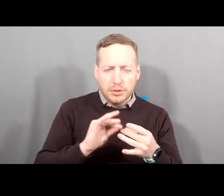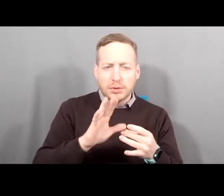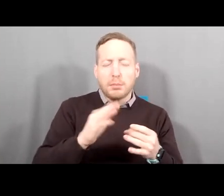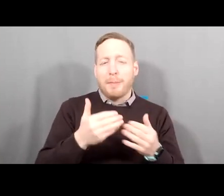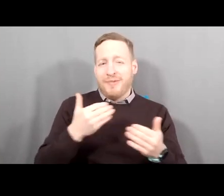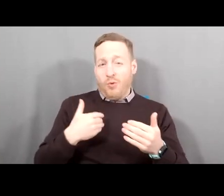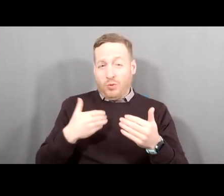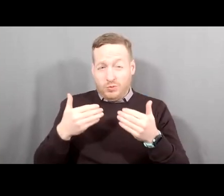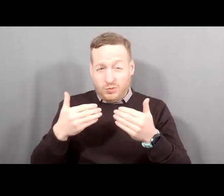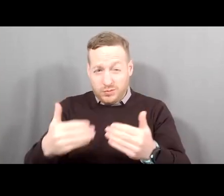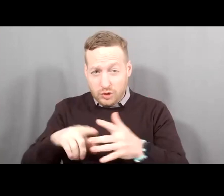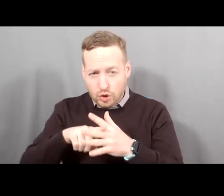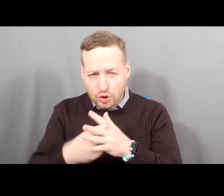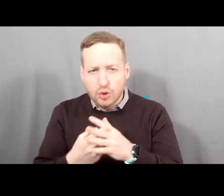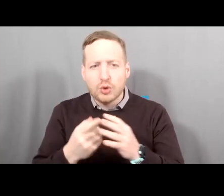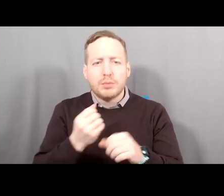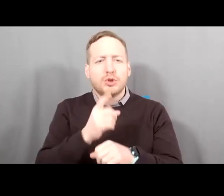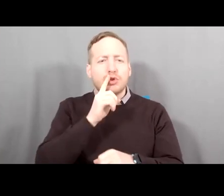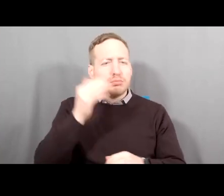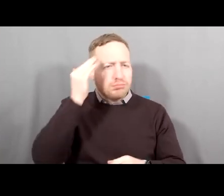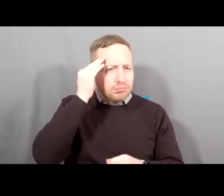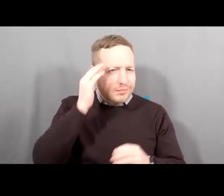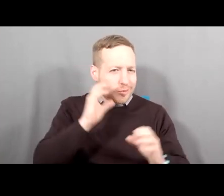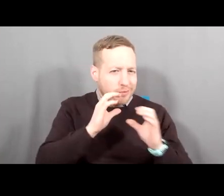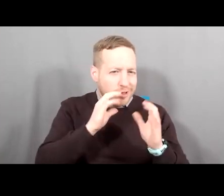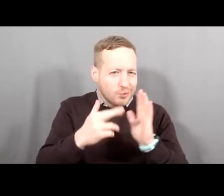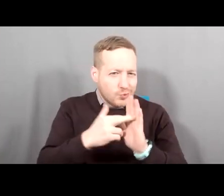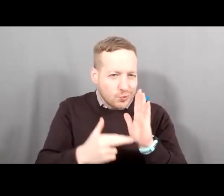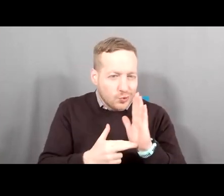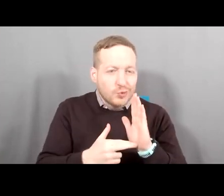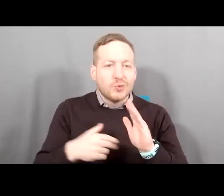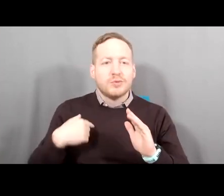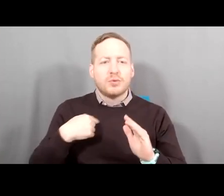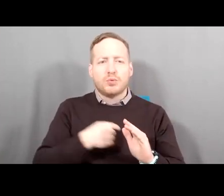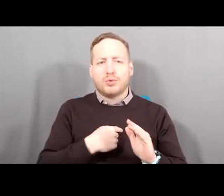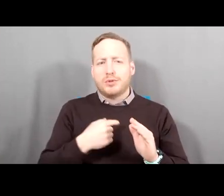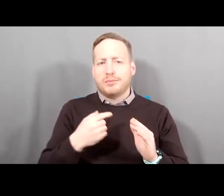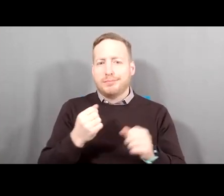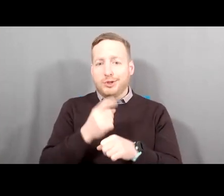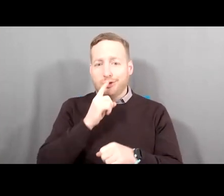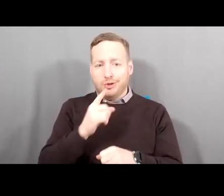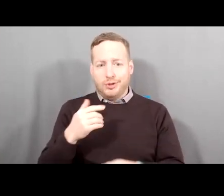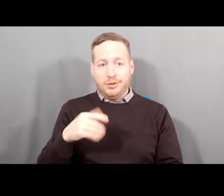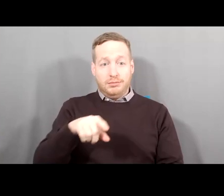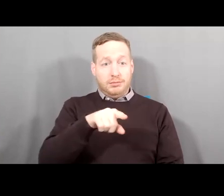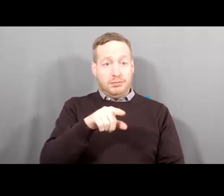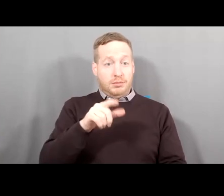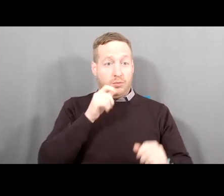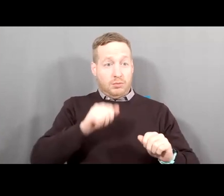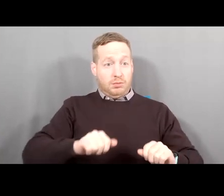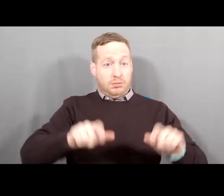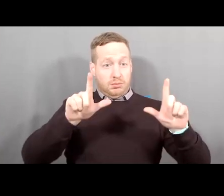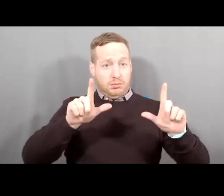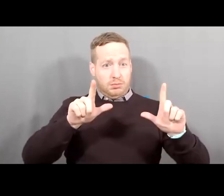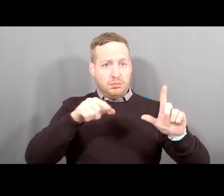meeting asking for public comments before we get into our agenda. And I want everybody to be aware of the communication rules